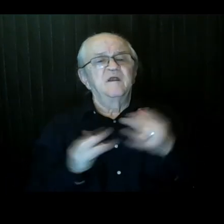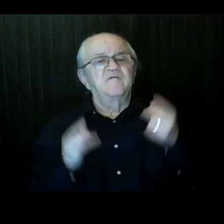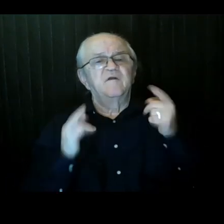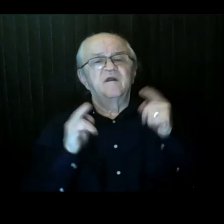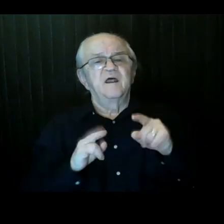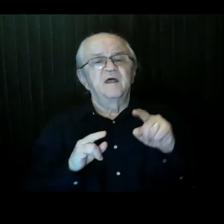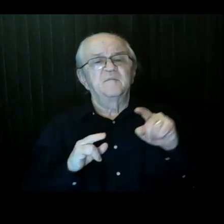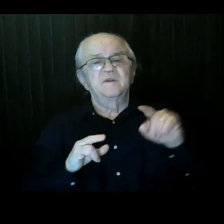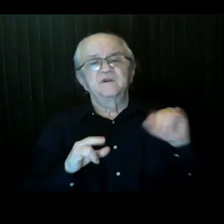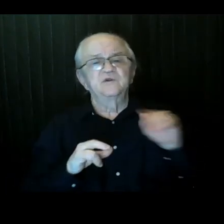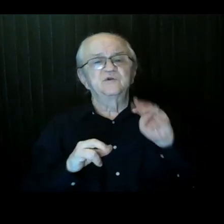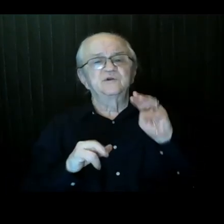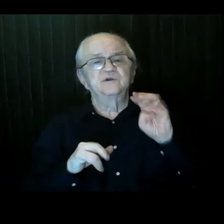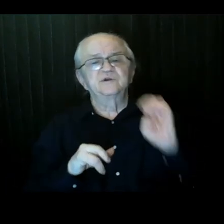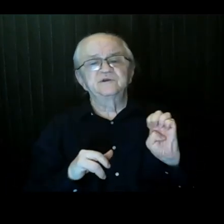Jane Giroux?